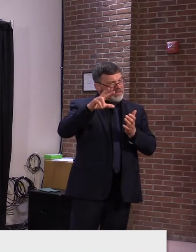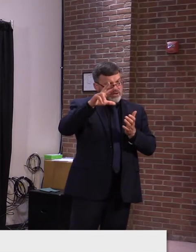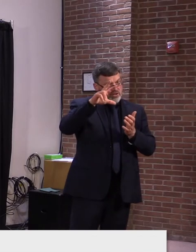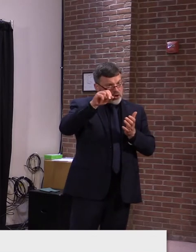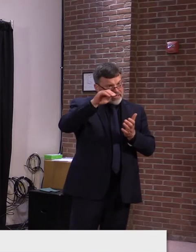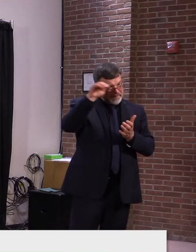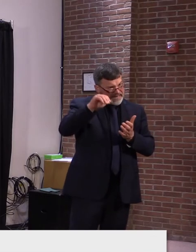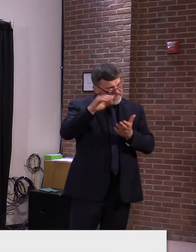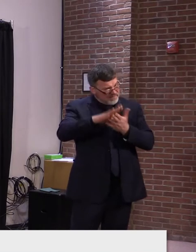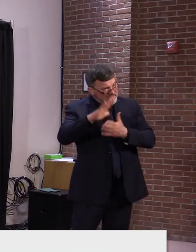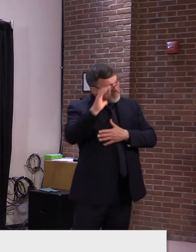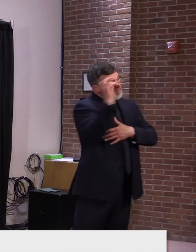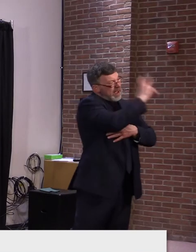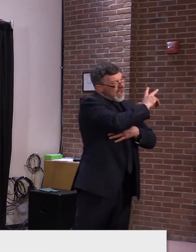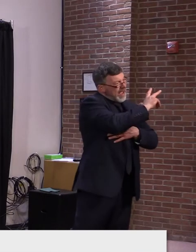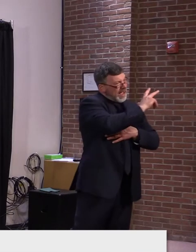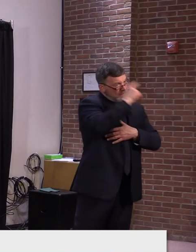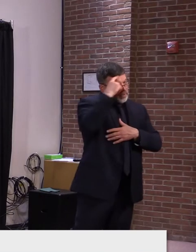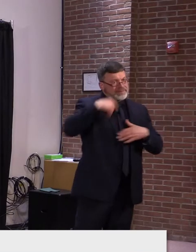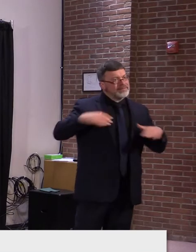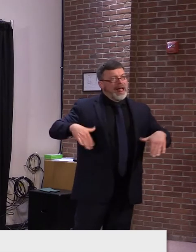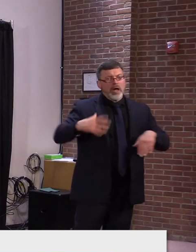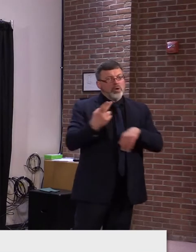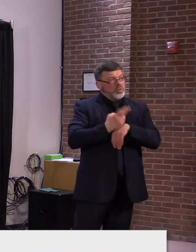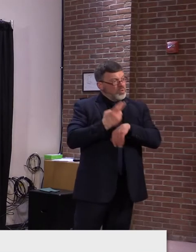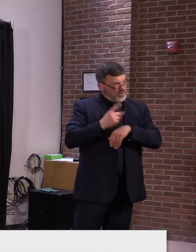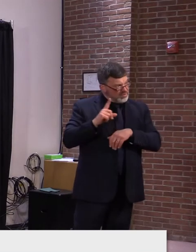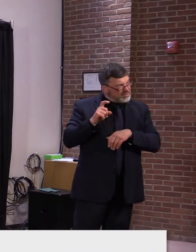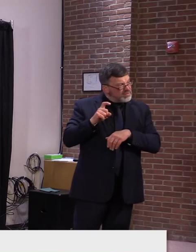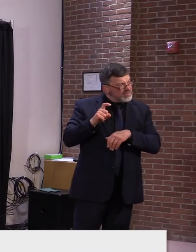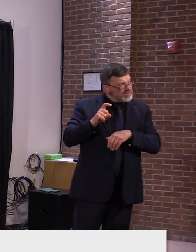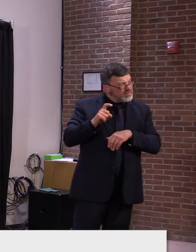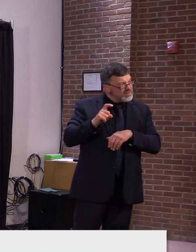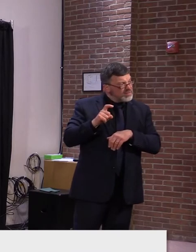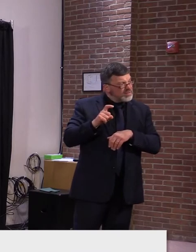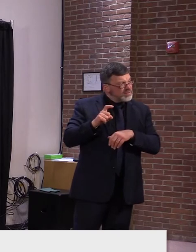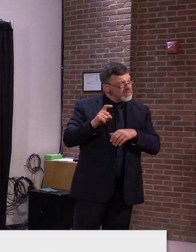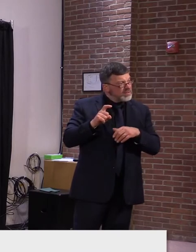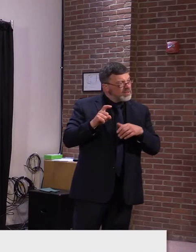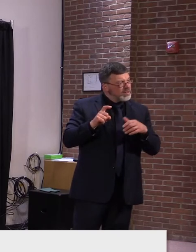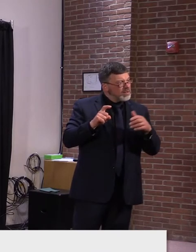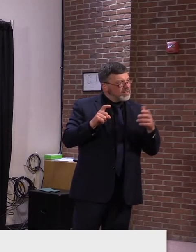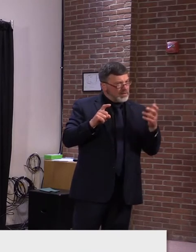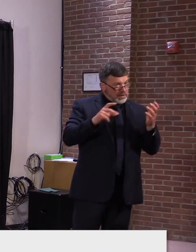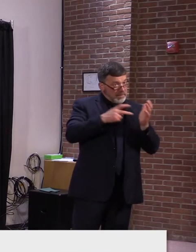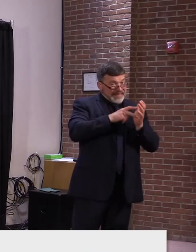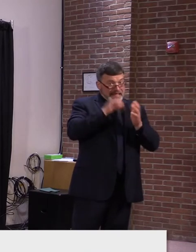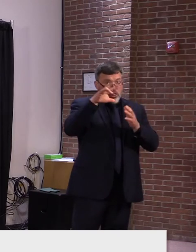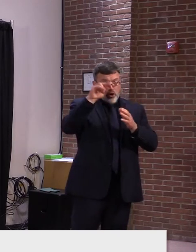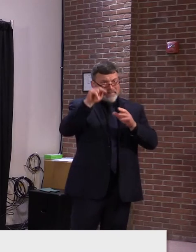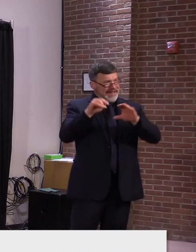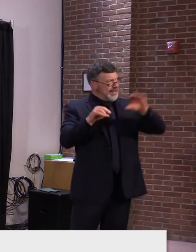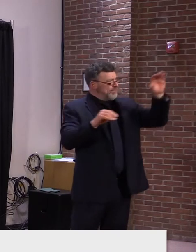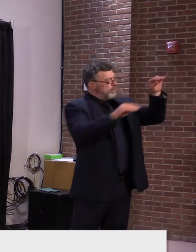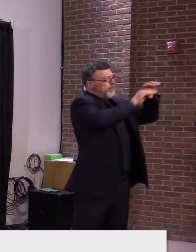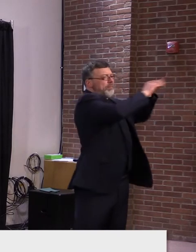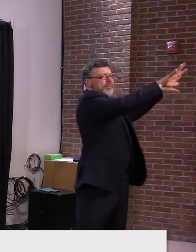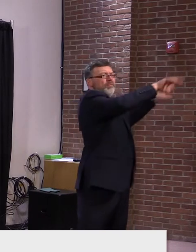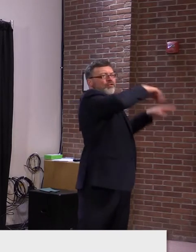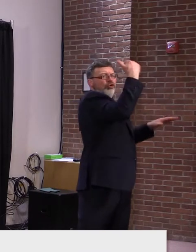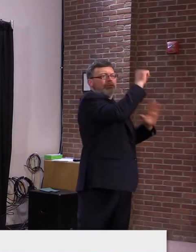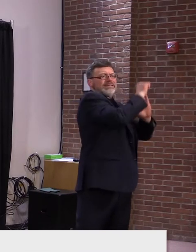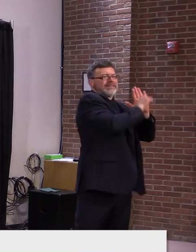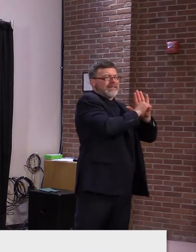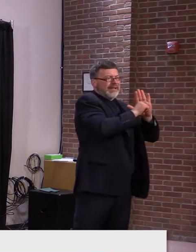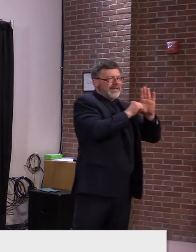because it wasn't used, so that money can be given to other states. What do you make of that? Yeah, there was fairly strict parameters around the use of the money,